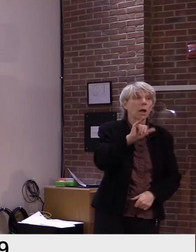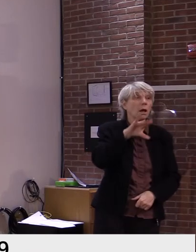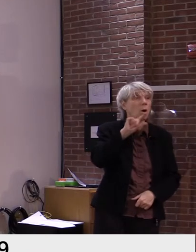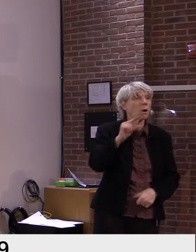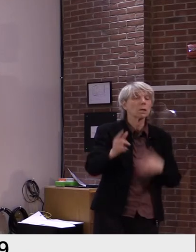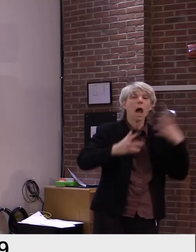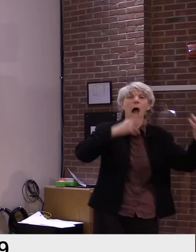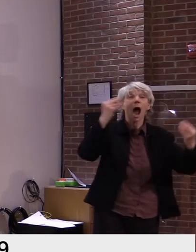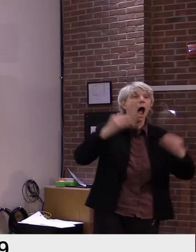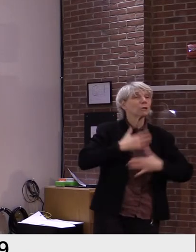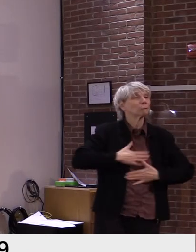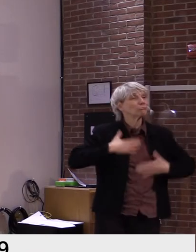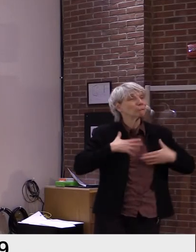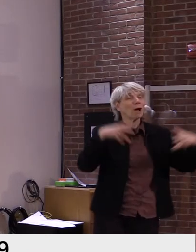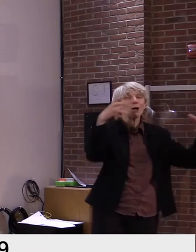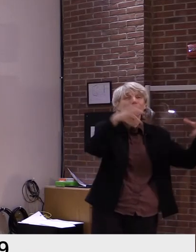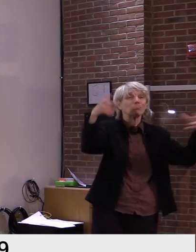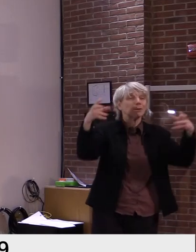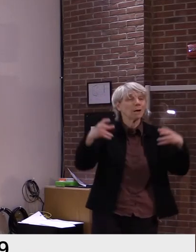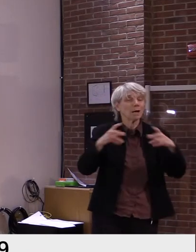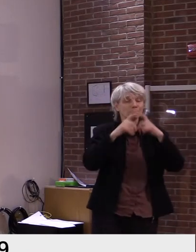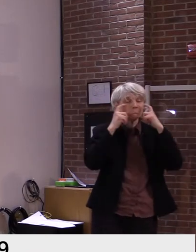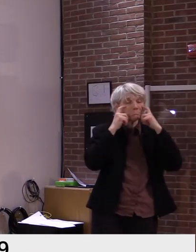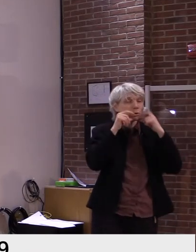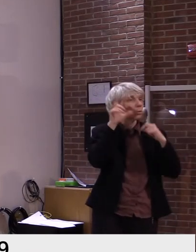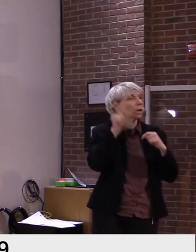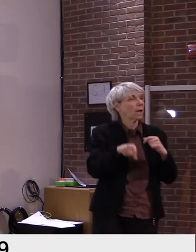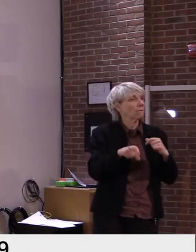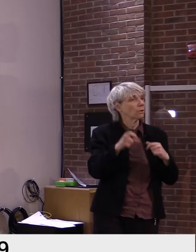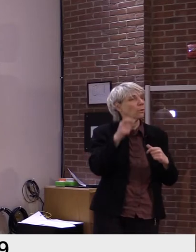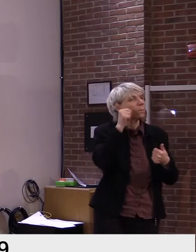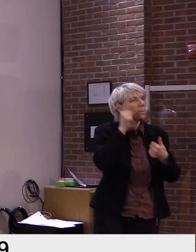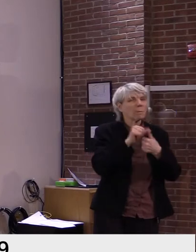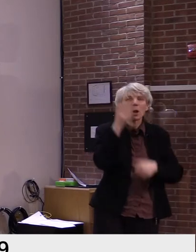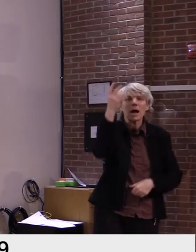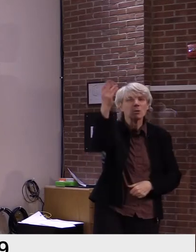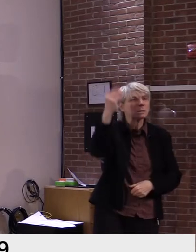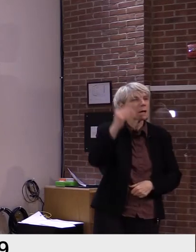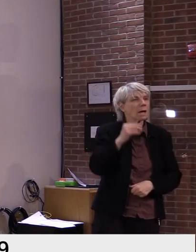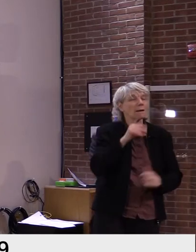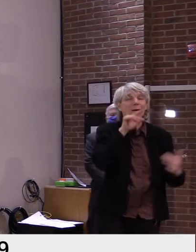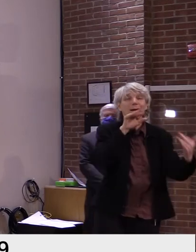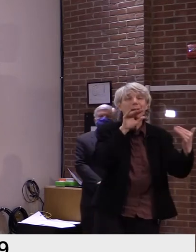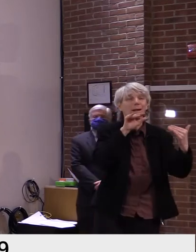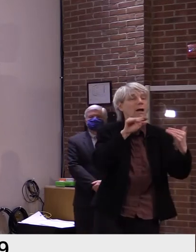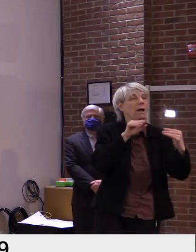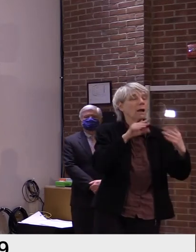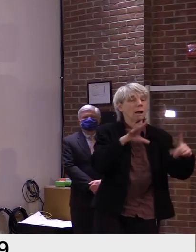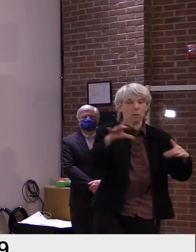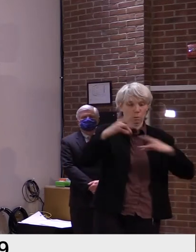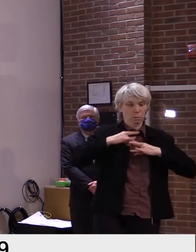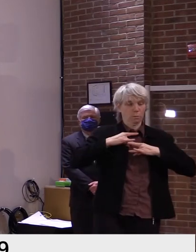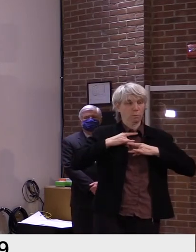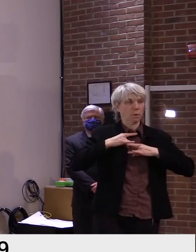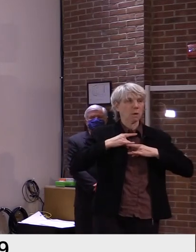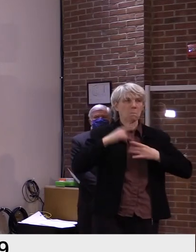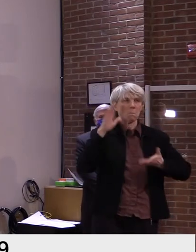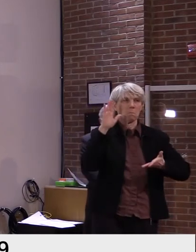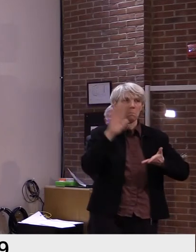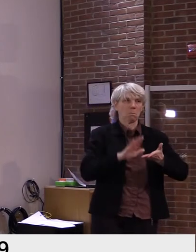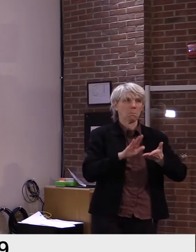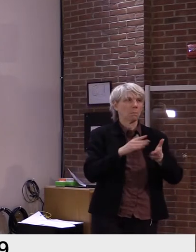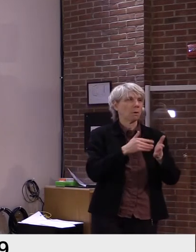necessary, because we know the ability to transmit the virus outdoors is so low compared to crowded indoor settings.